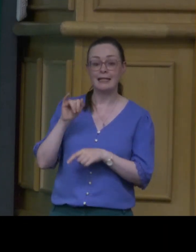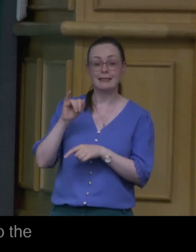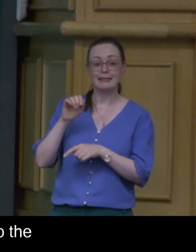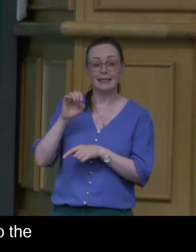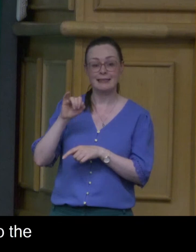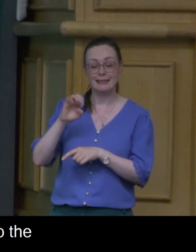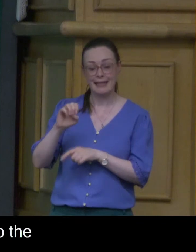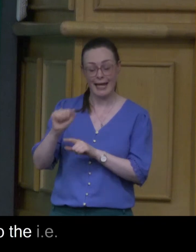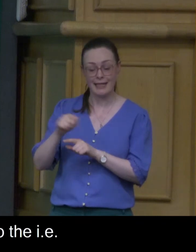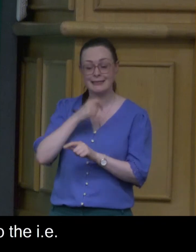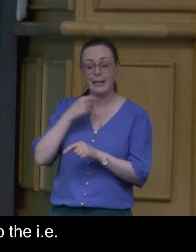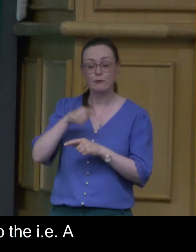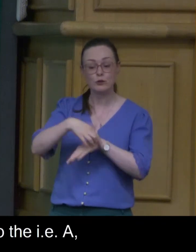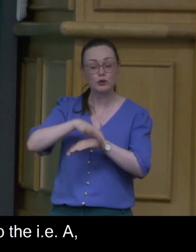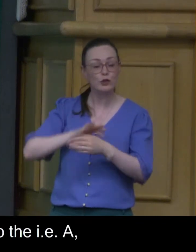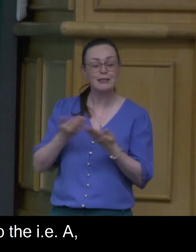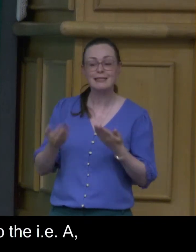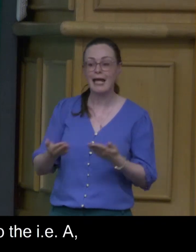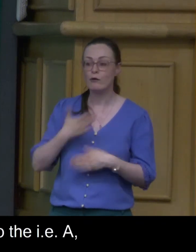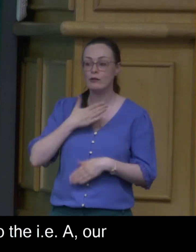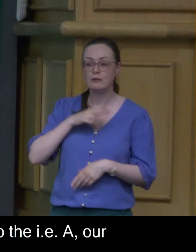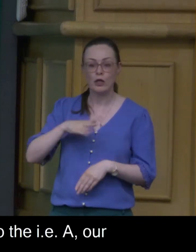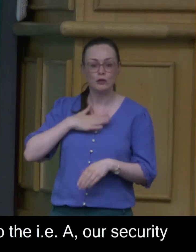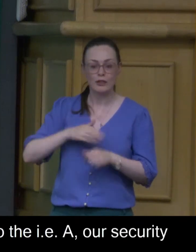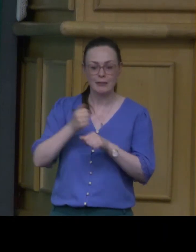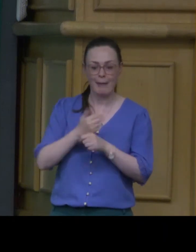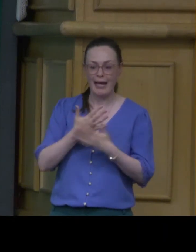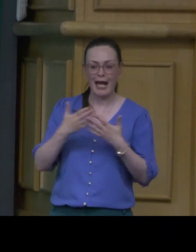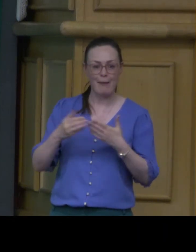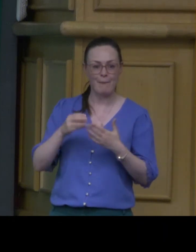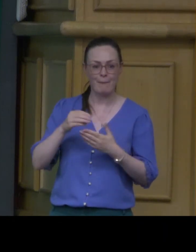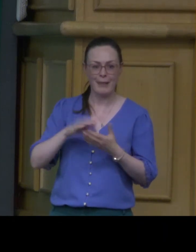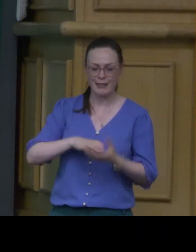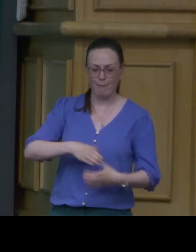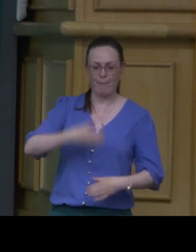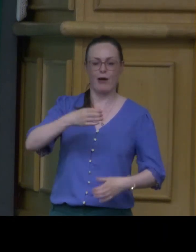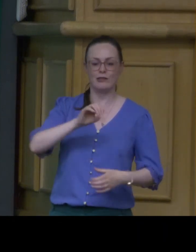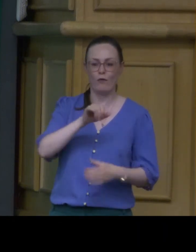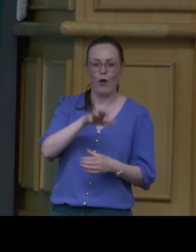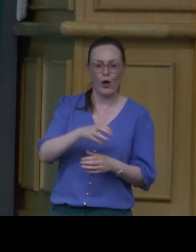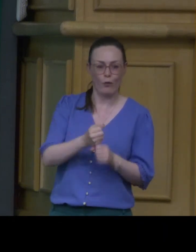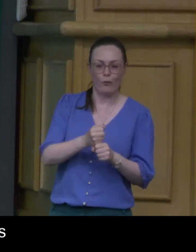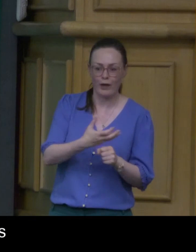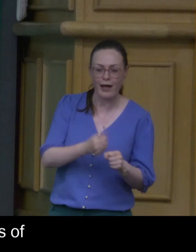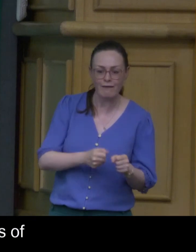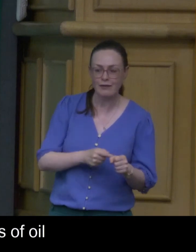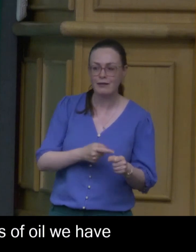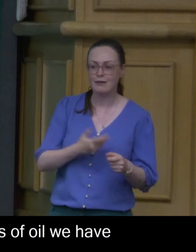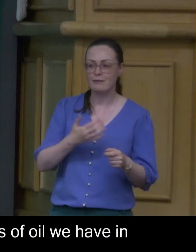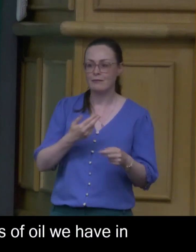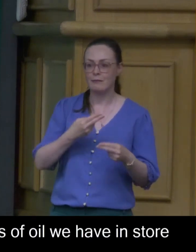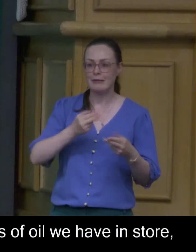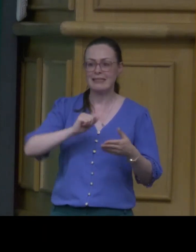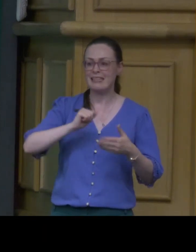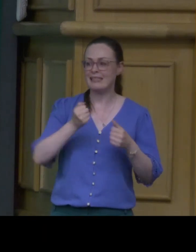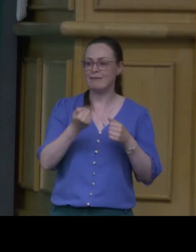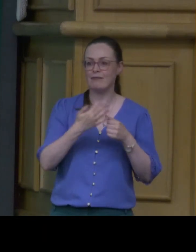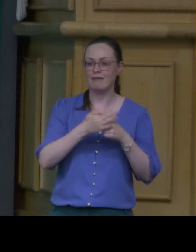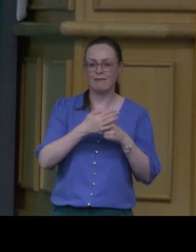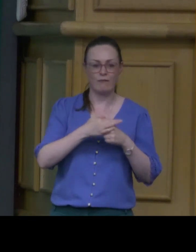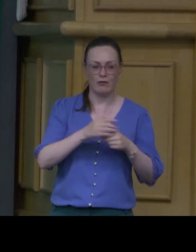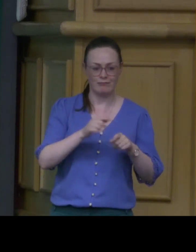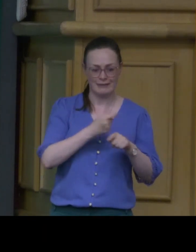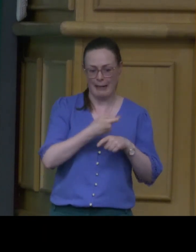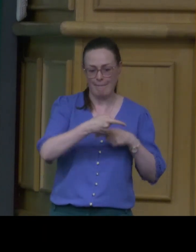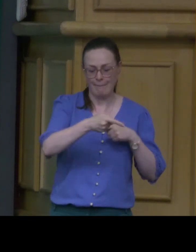our security now is not going to be defined by how many barrels of oil we have in store. We will have to keep them for a period as we're weaning ourselves off